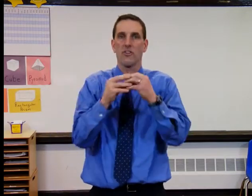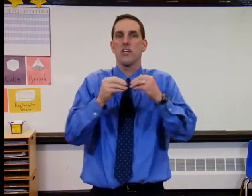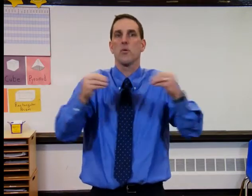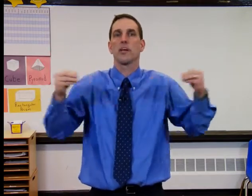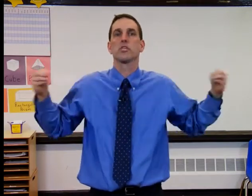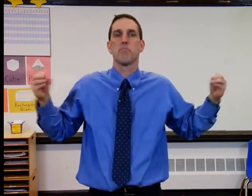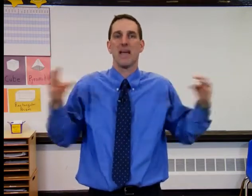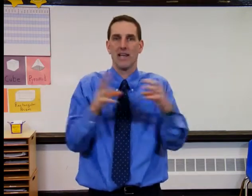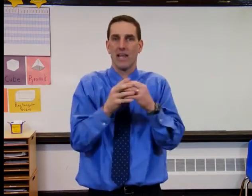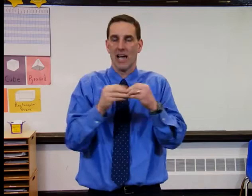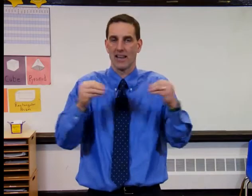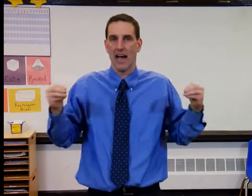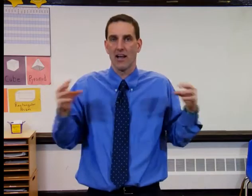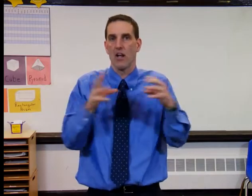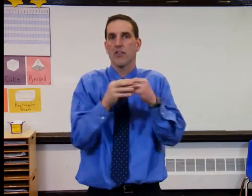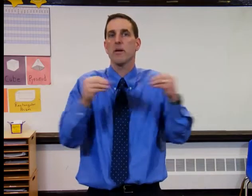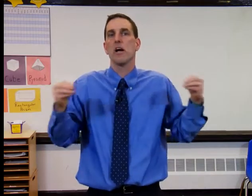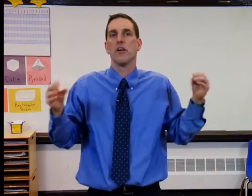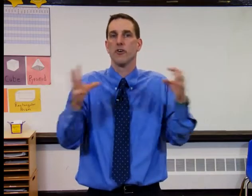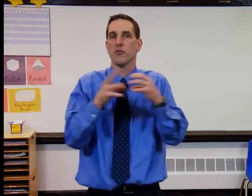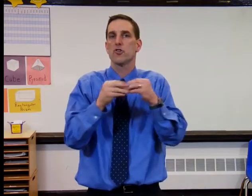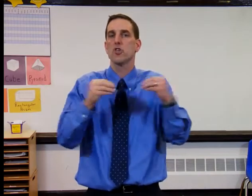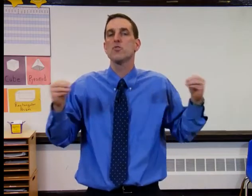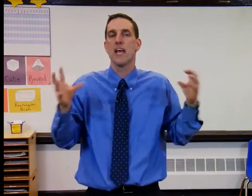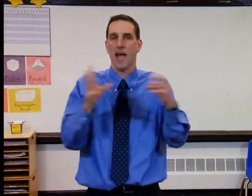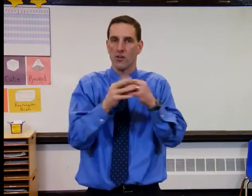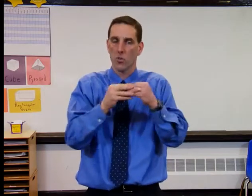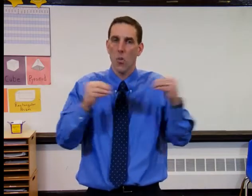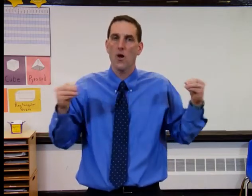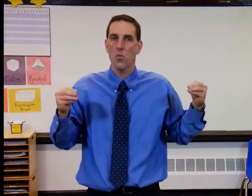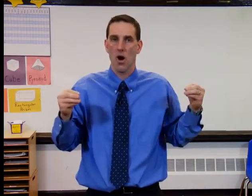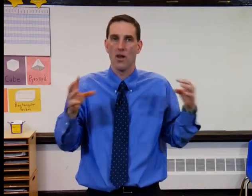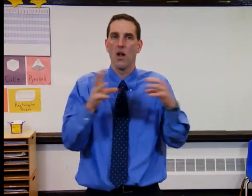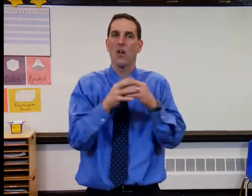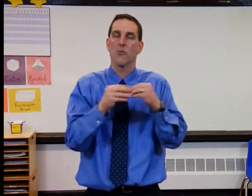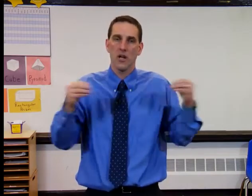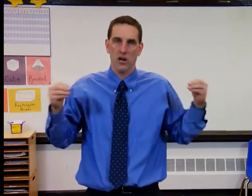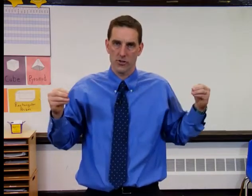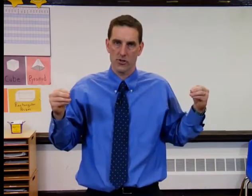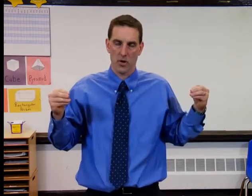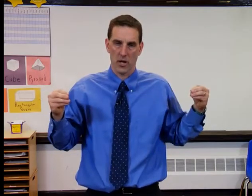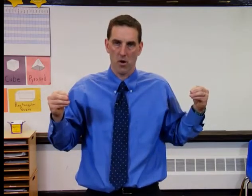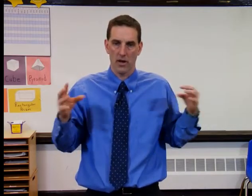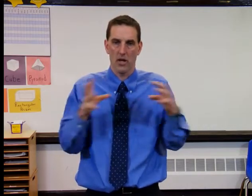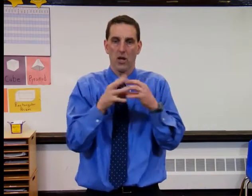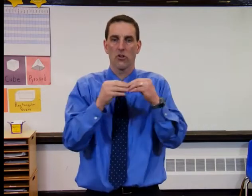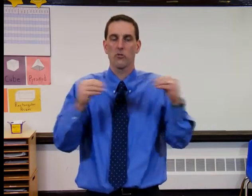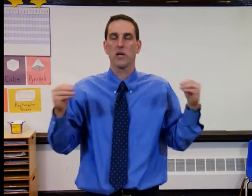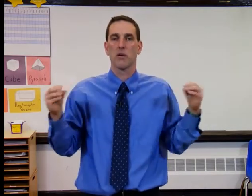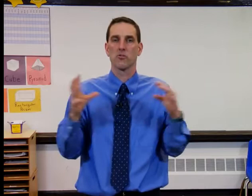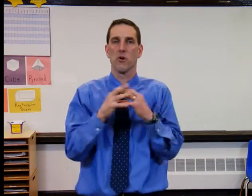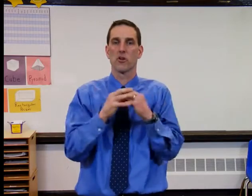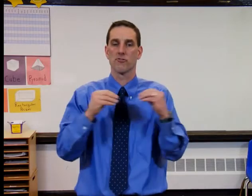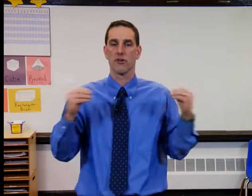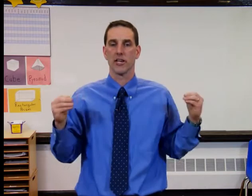you expand it like that. 300, 2 tens, 1 1, 321. So this becomes the motion for